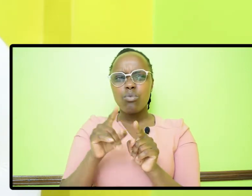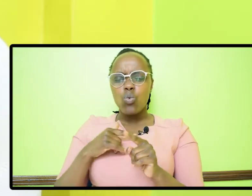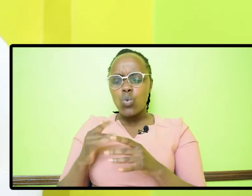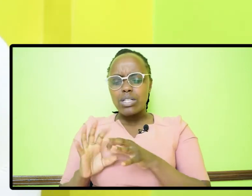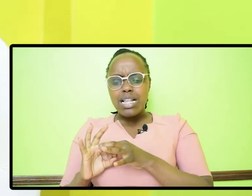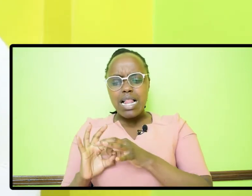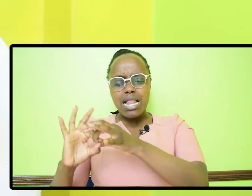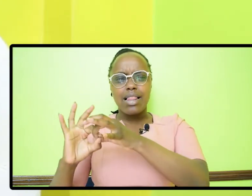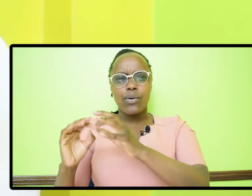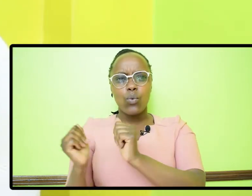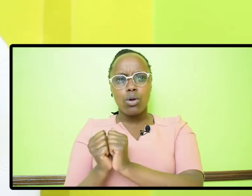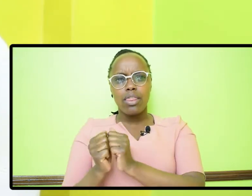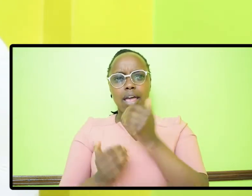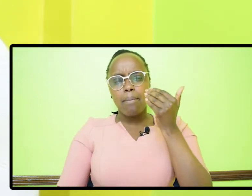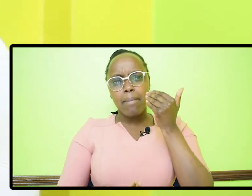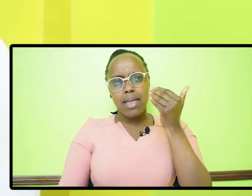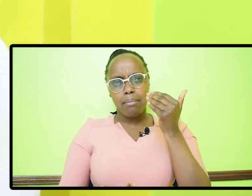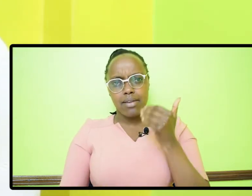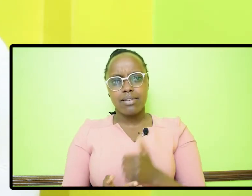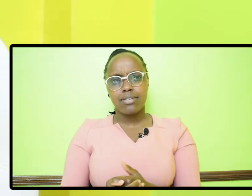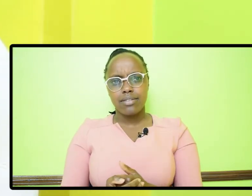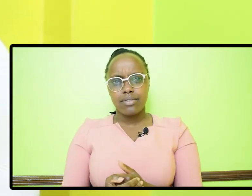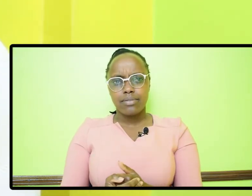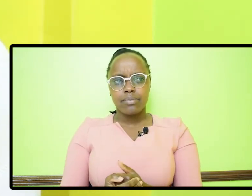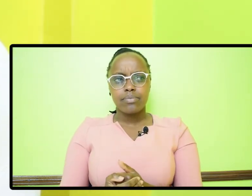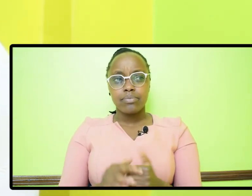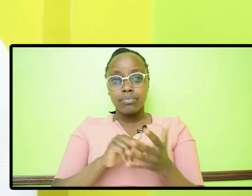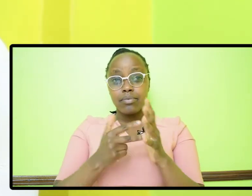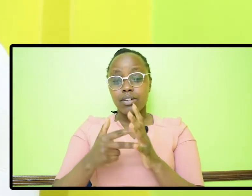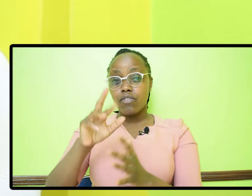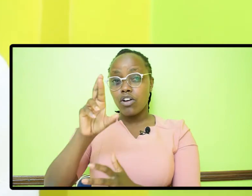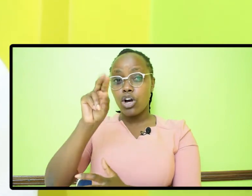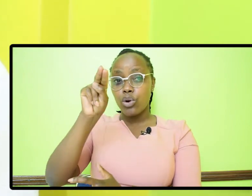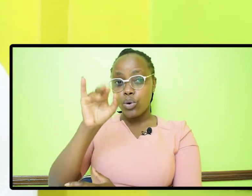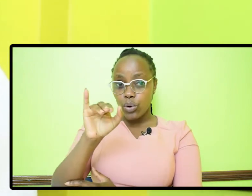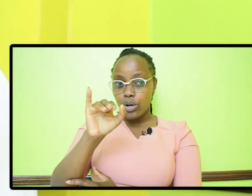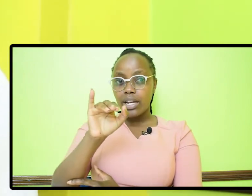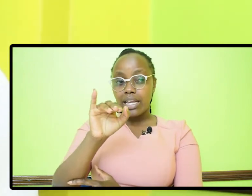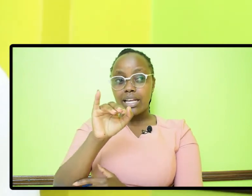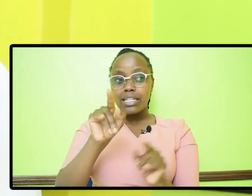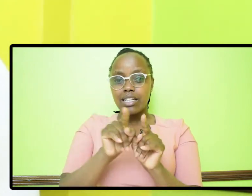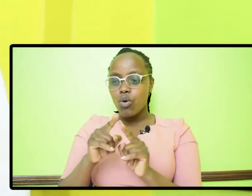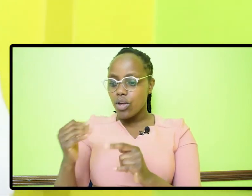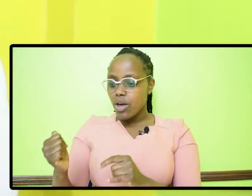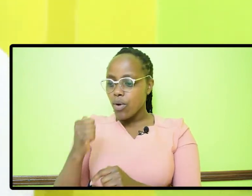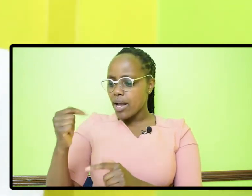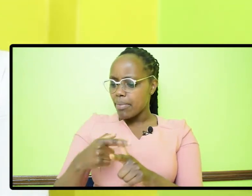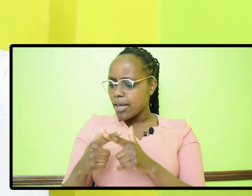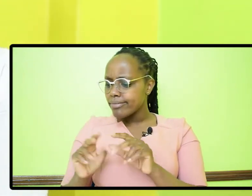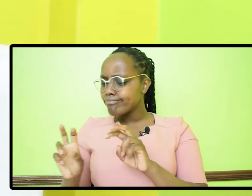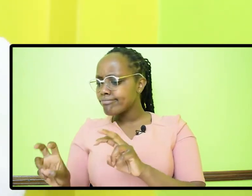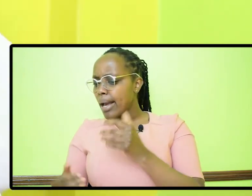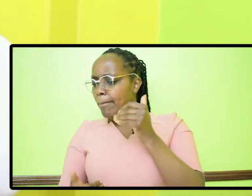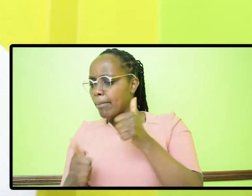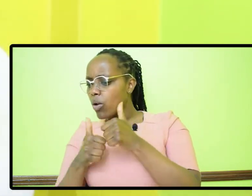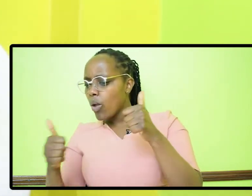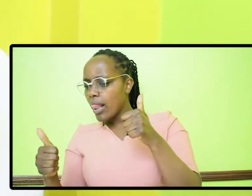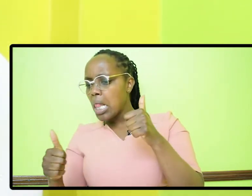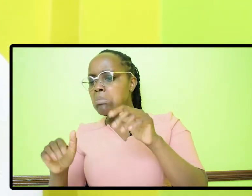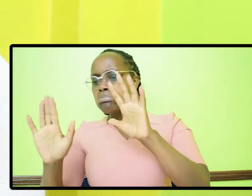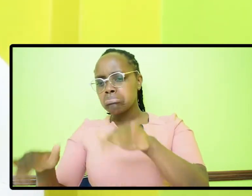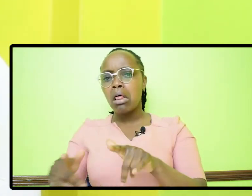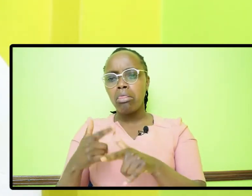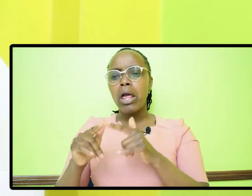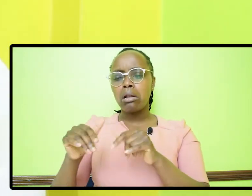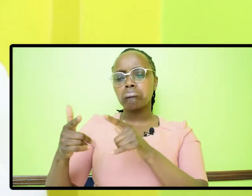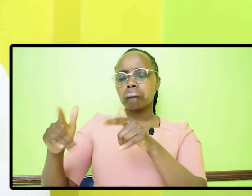much attached to this To the young baby. boy. Yeah. So even Ron would wake her up like, Oh, check on the baby. the